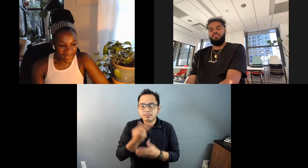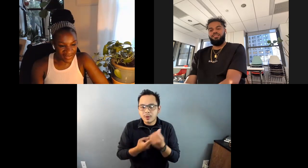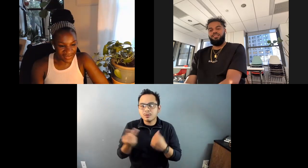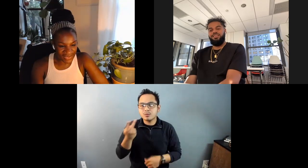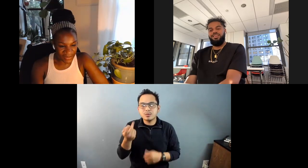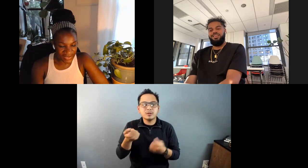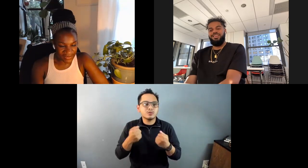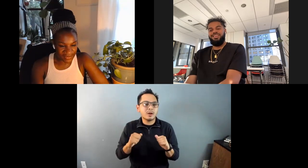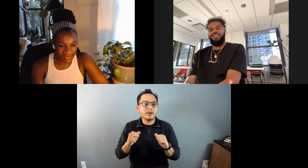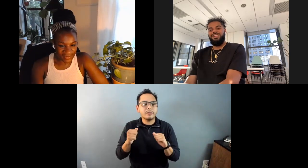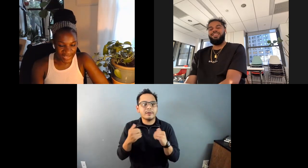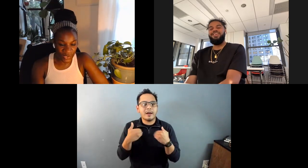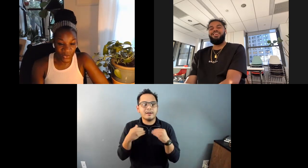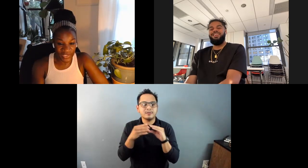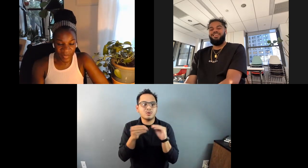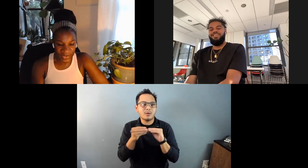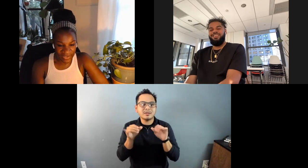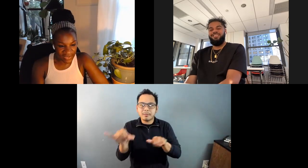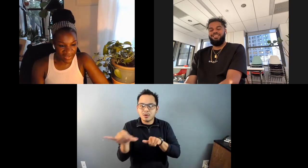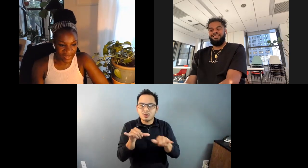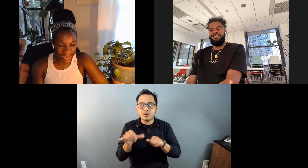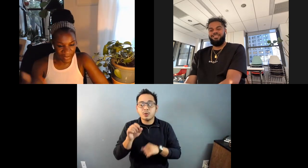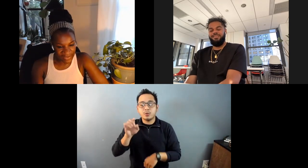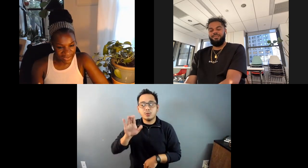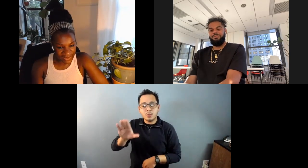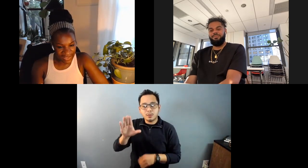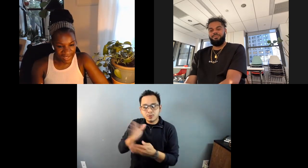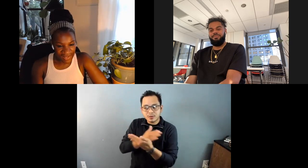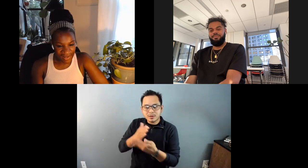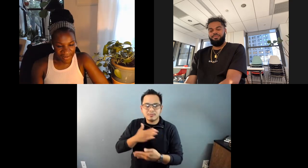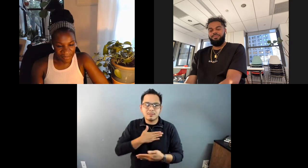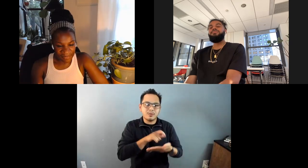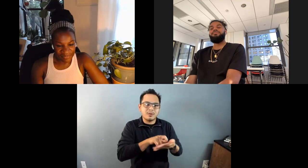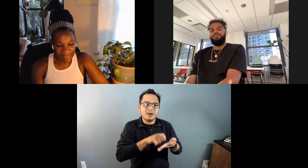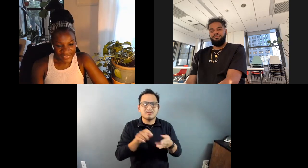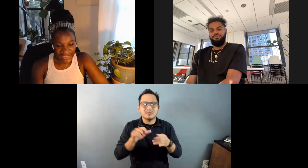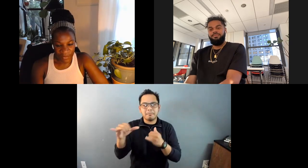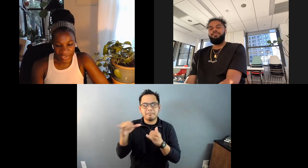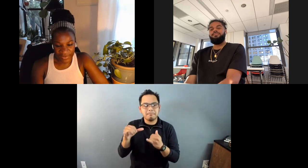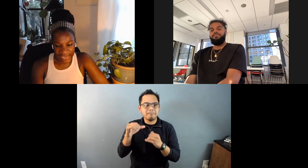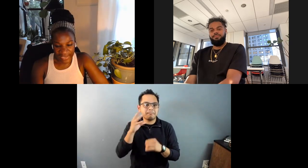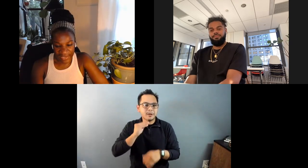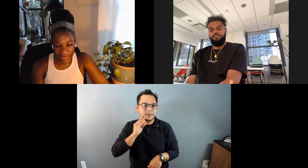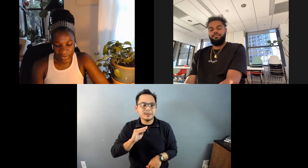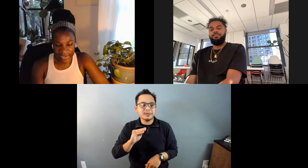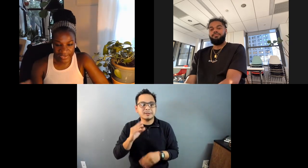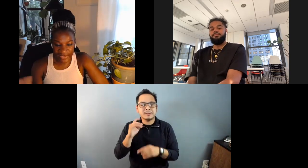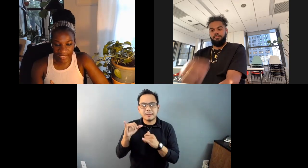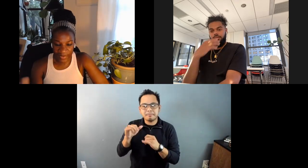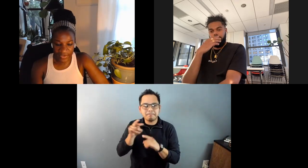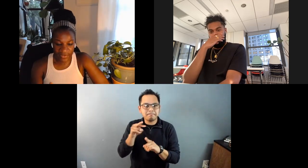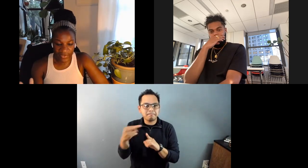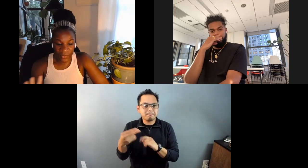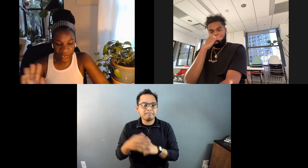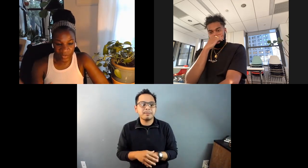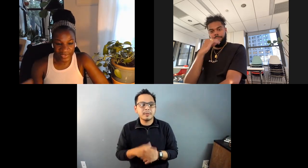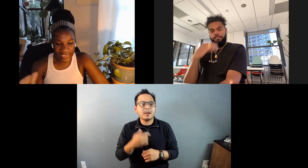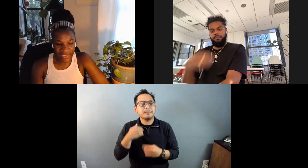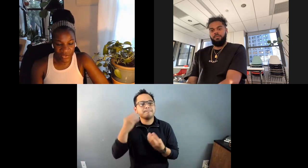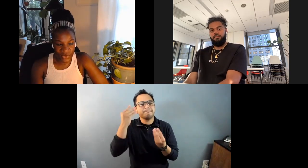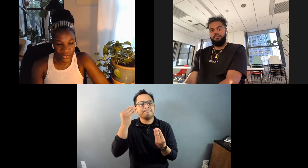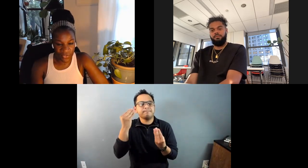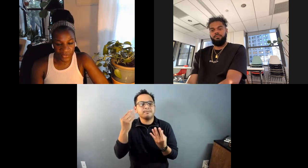the DMX one was like just like it was the first one I discovered on my own, like through like Napster. Like I